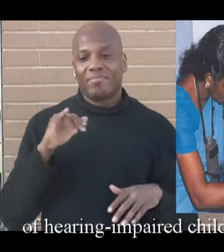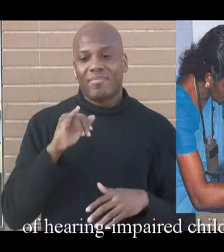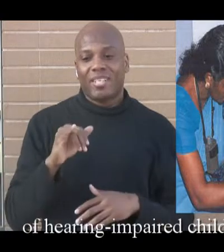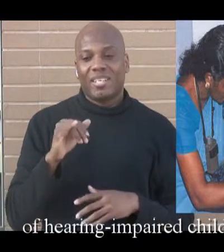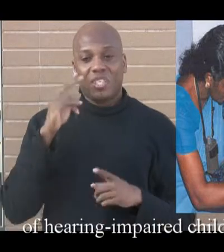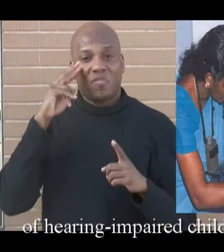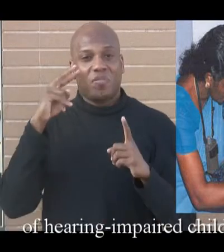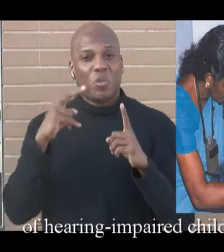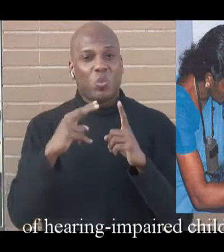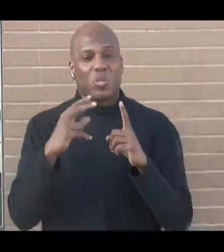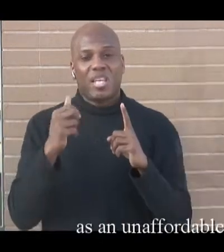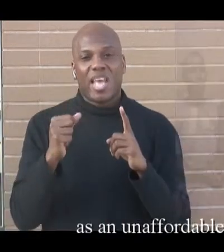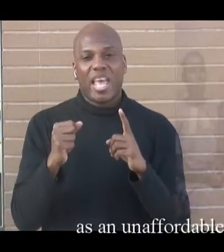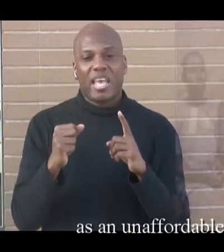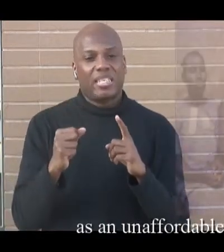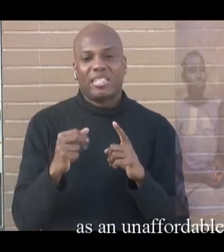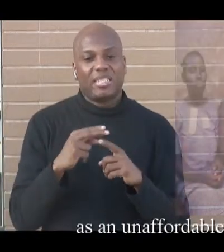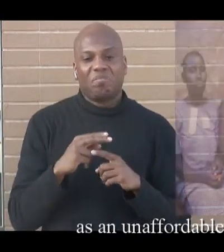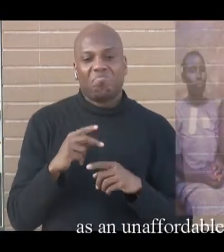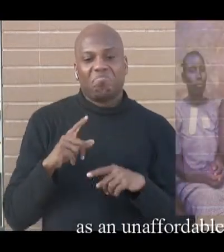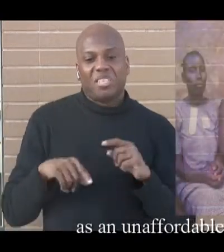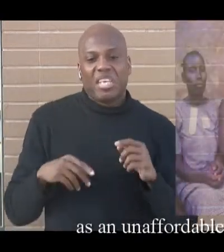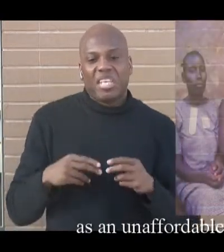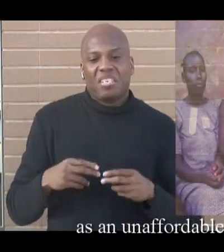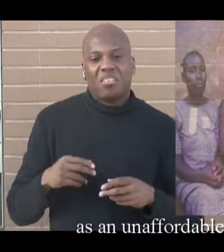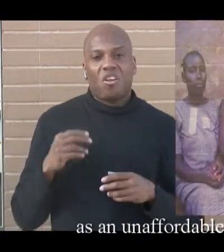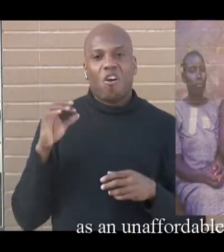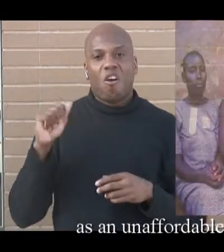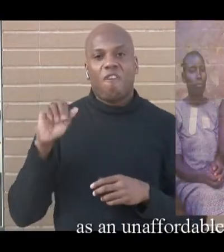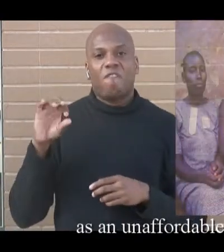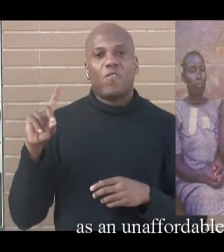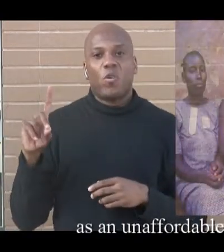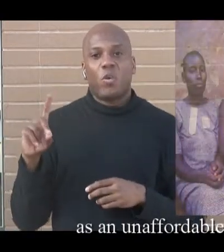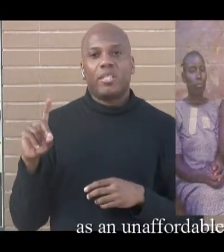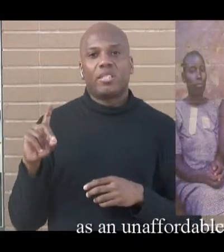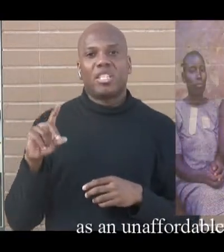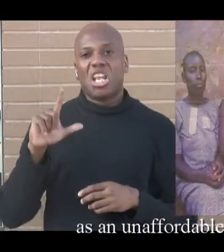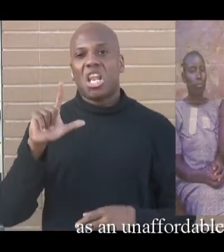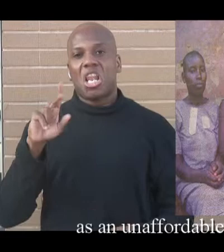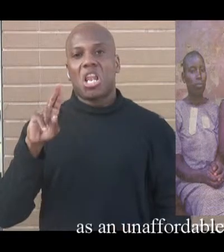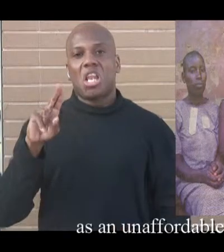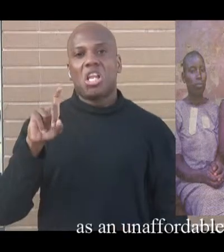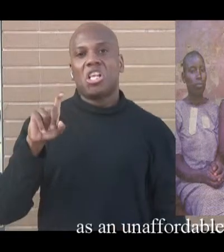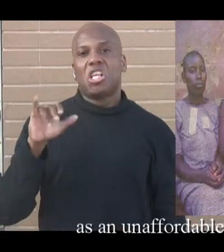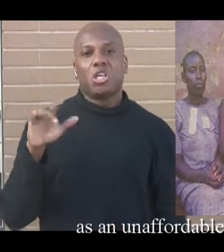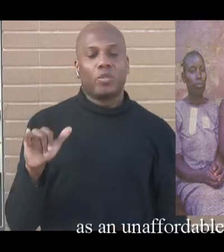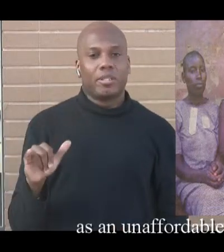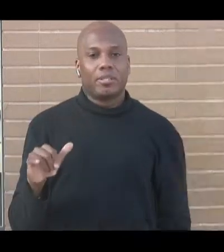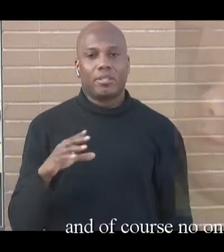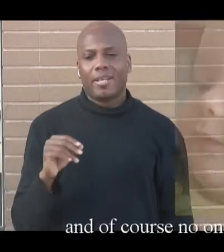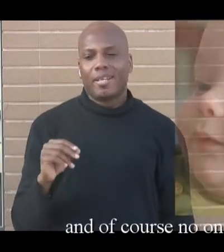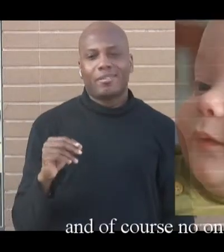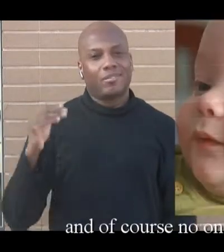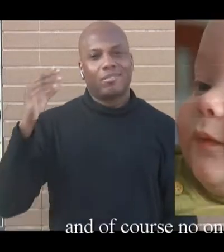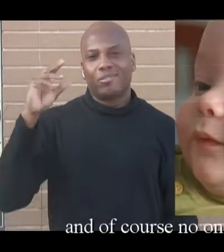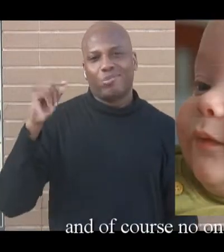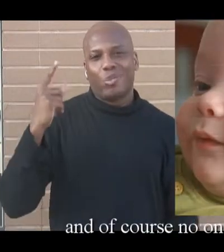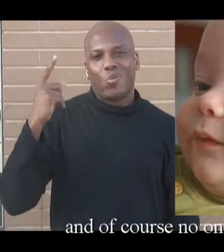children is viewed as an unaffordable luxury. And